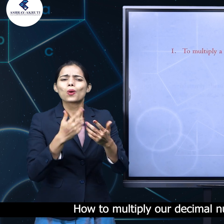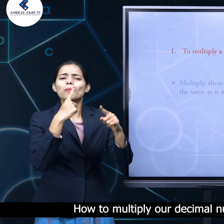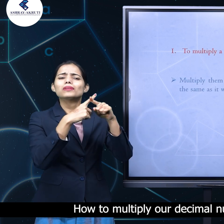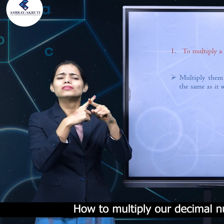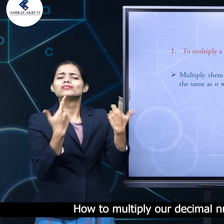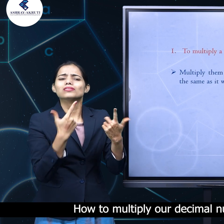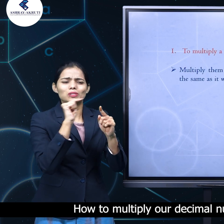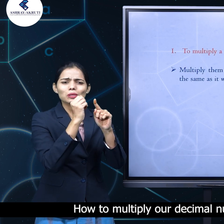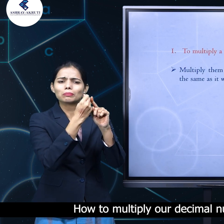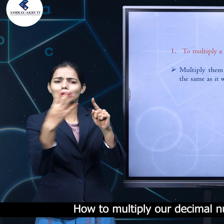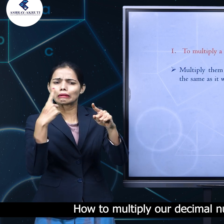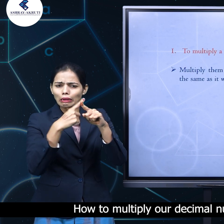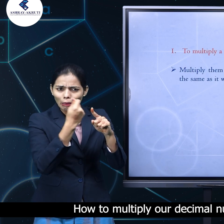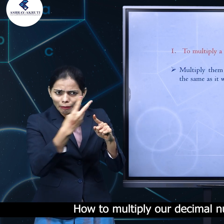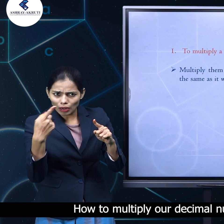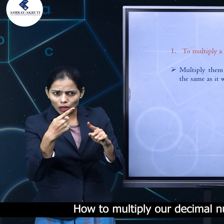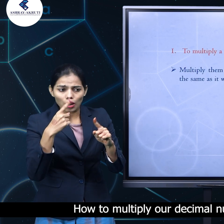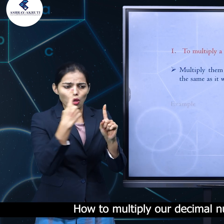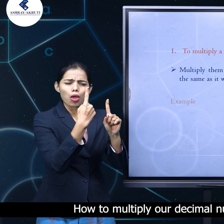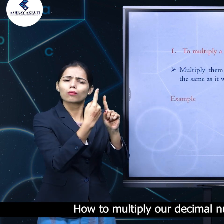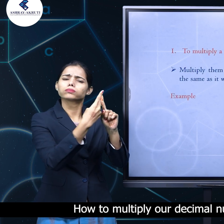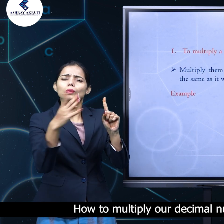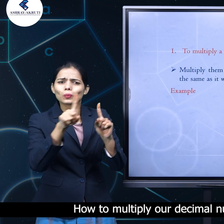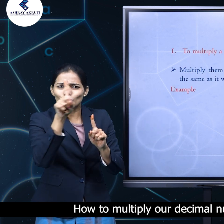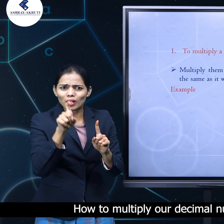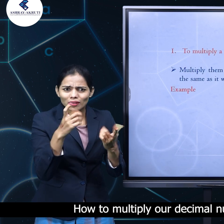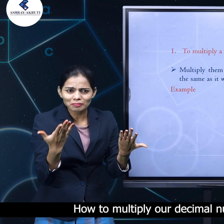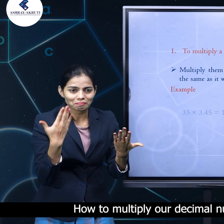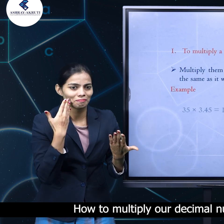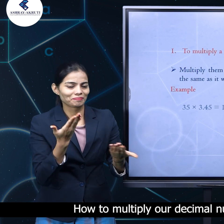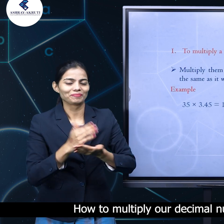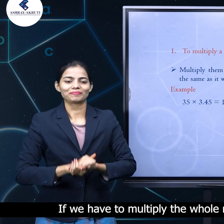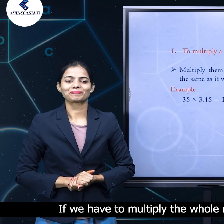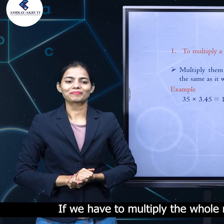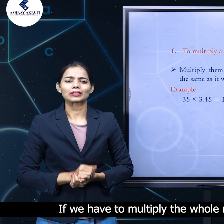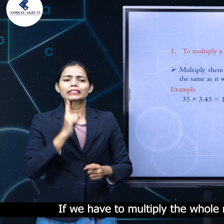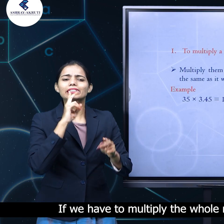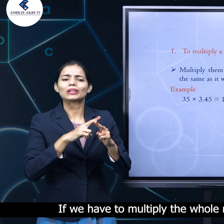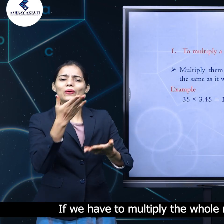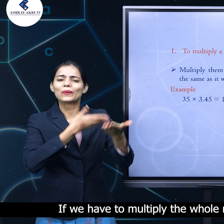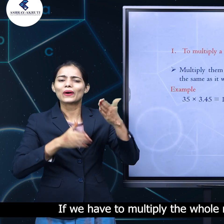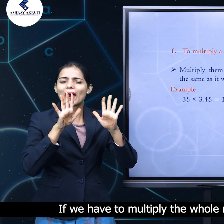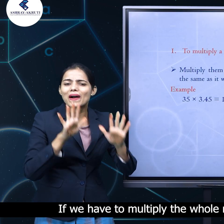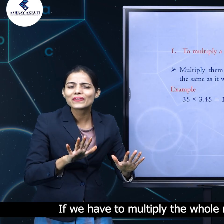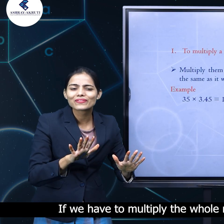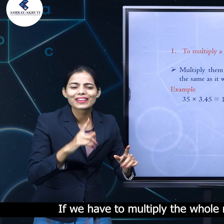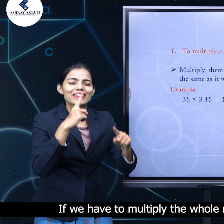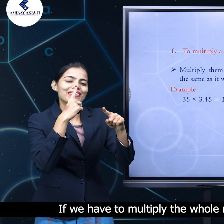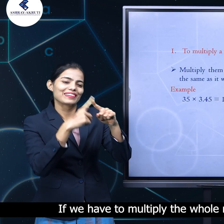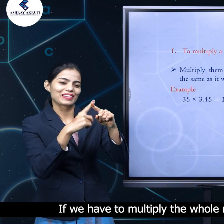How to multiply a decimal number with a whole number? If we have to multiply the whole number with